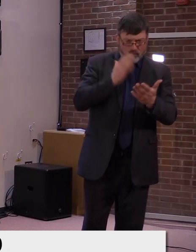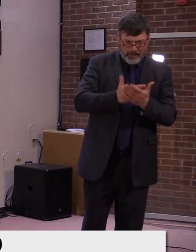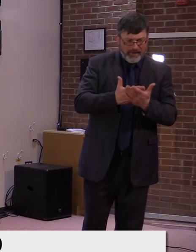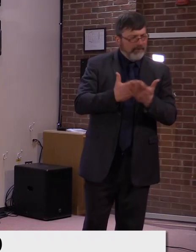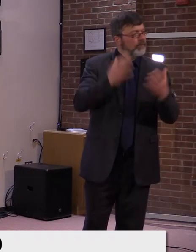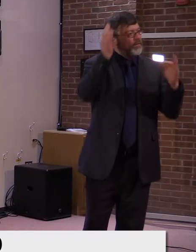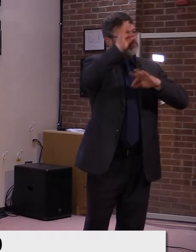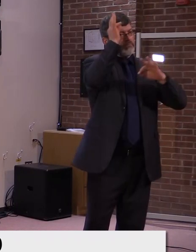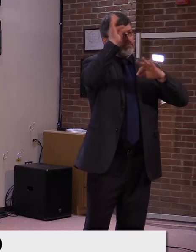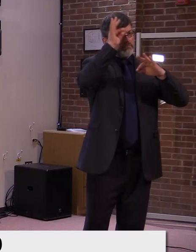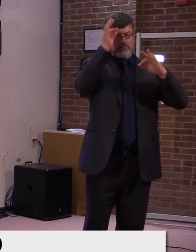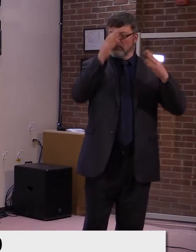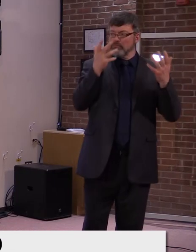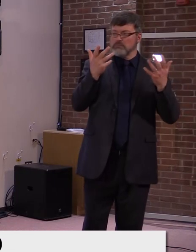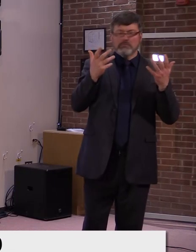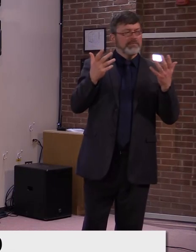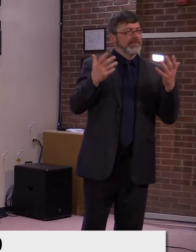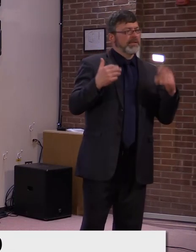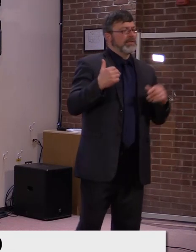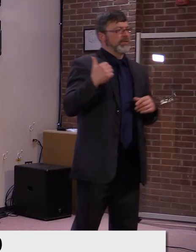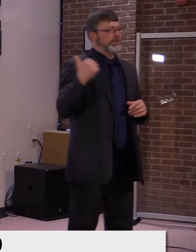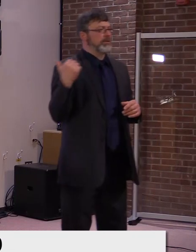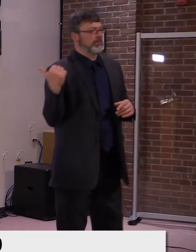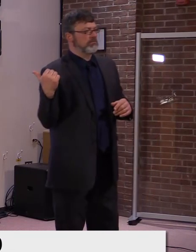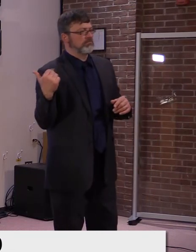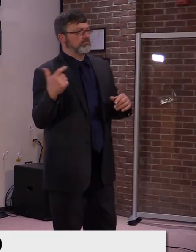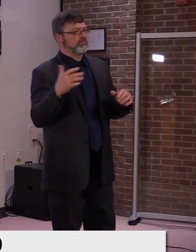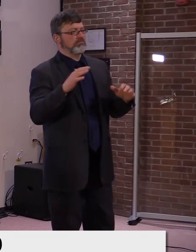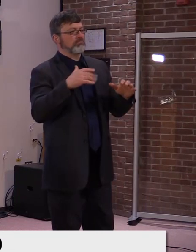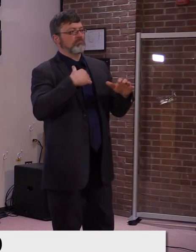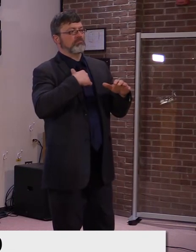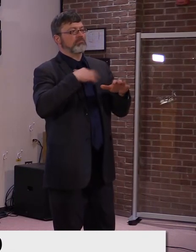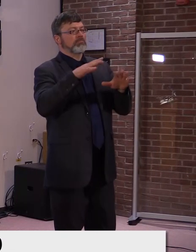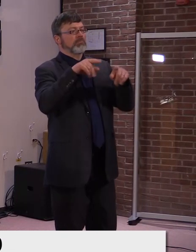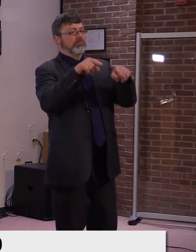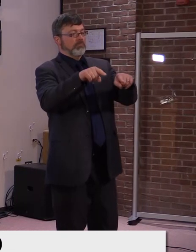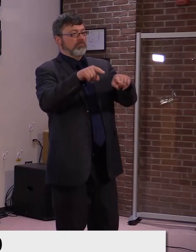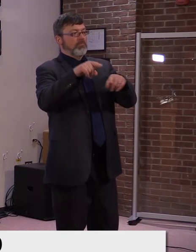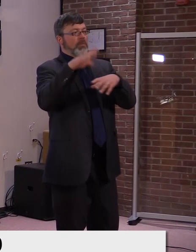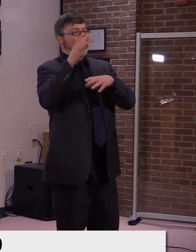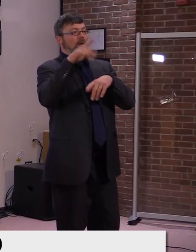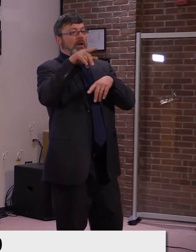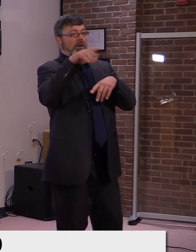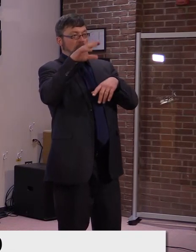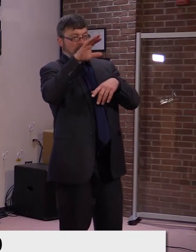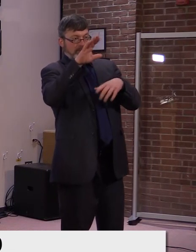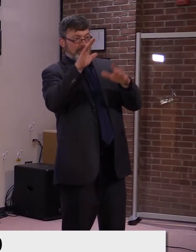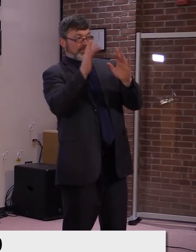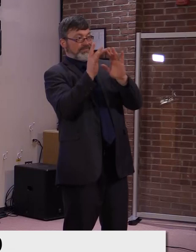if we have you know, on the website, if we have it as Pfizer or Moderna